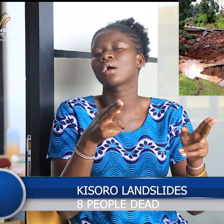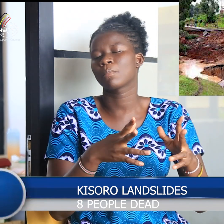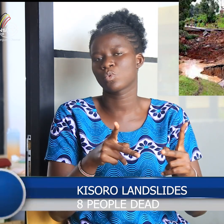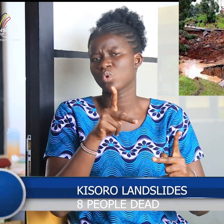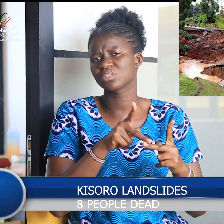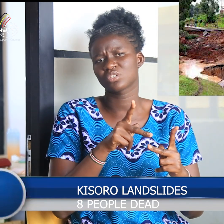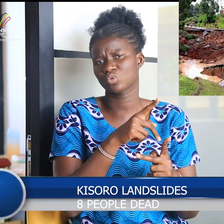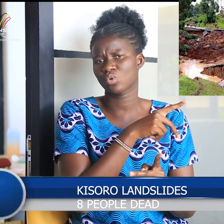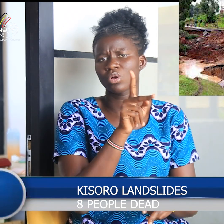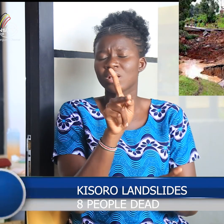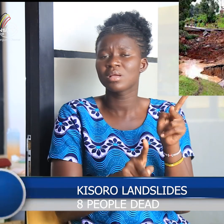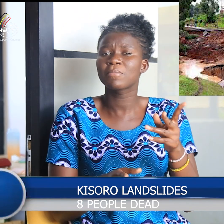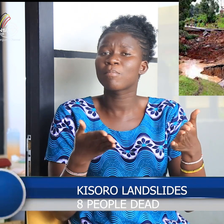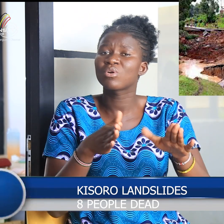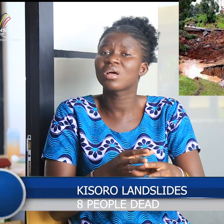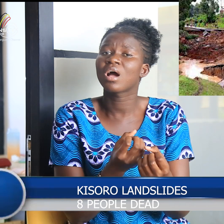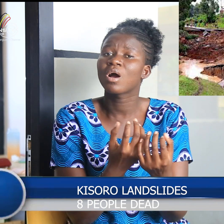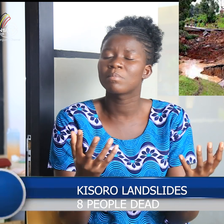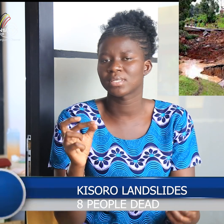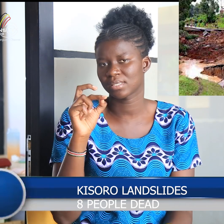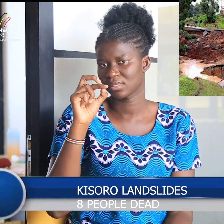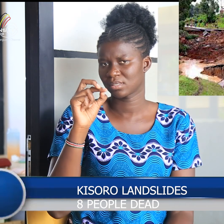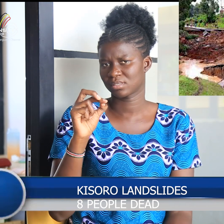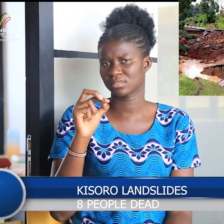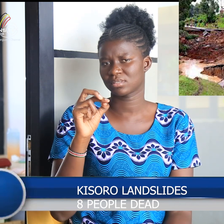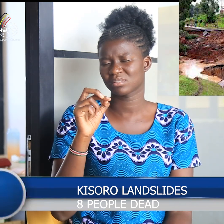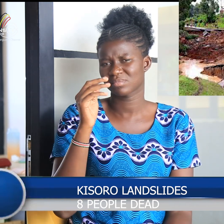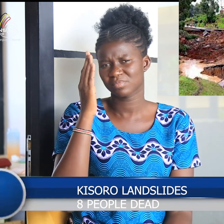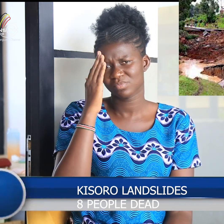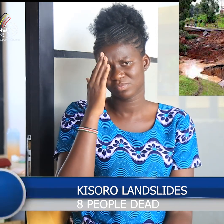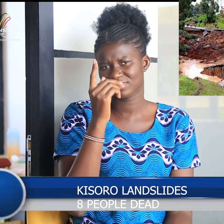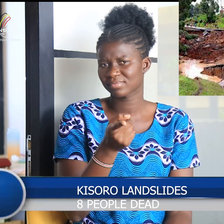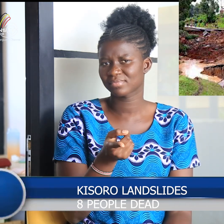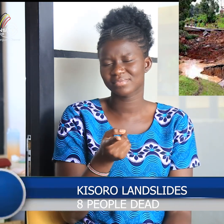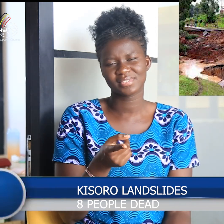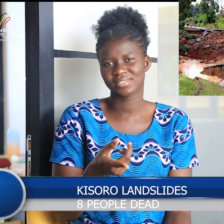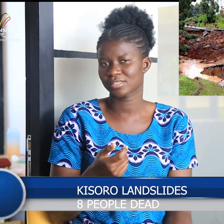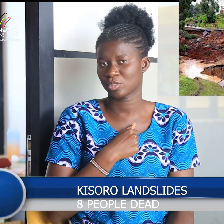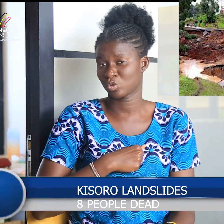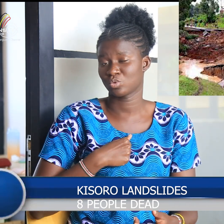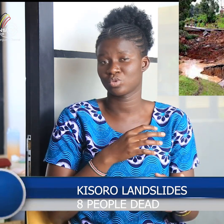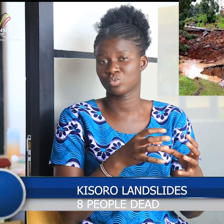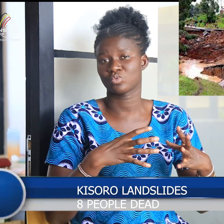lot of landslides that have been happening because of the rain. And 8 people lost their